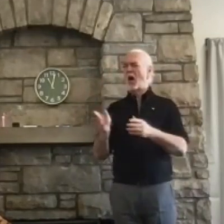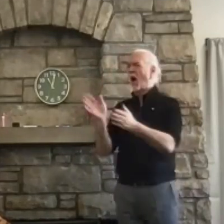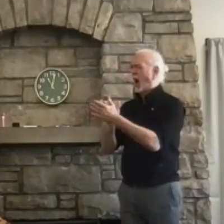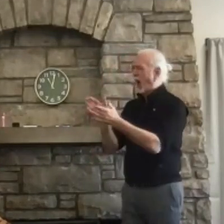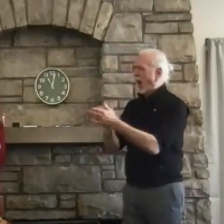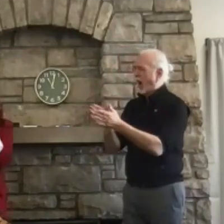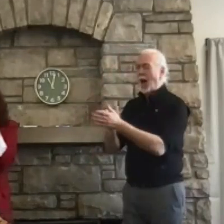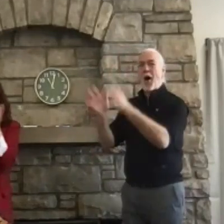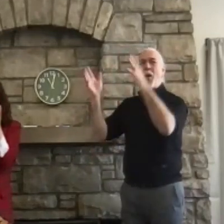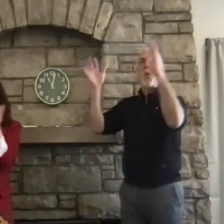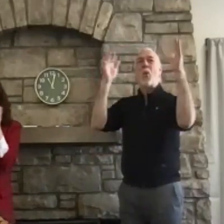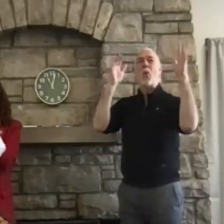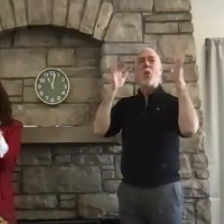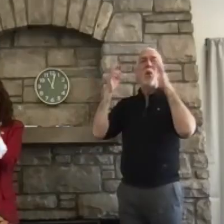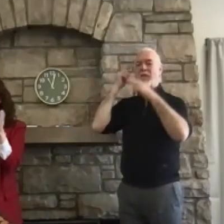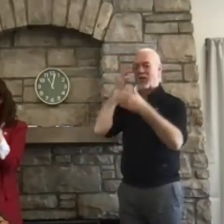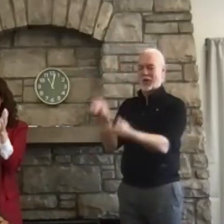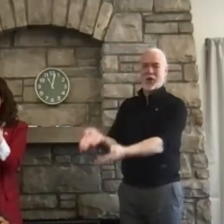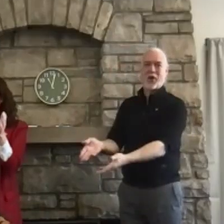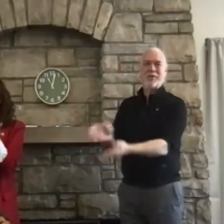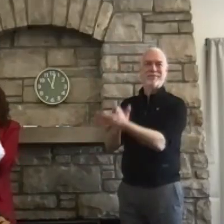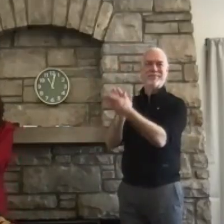of applause.